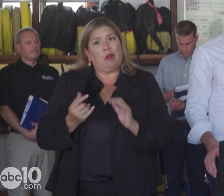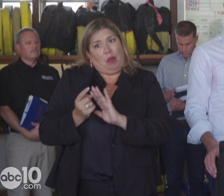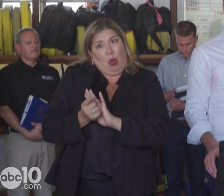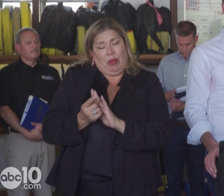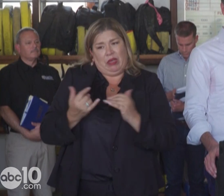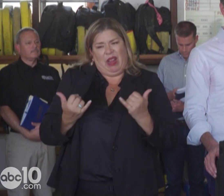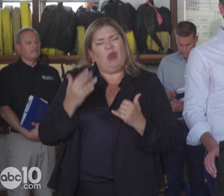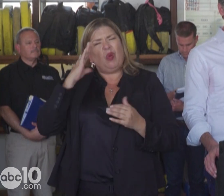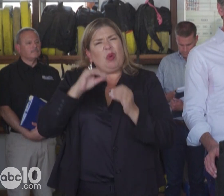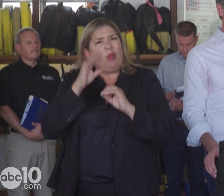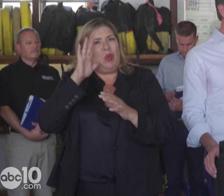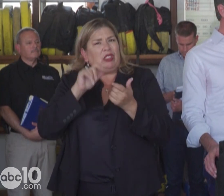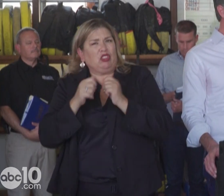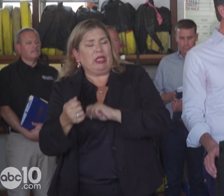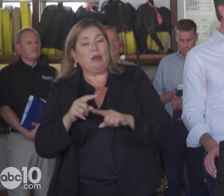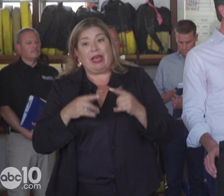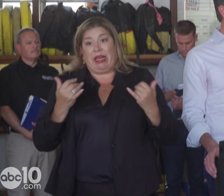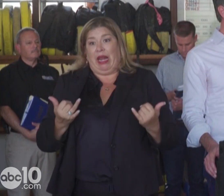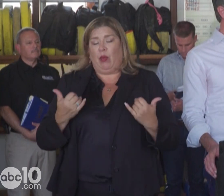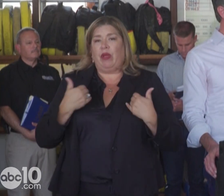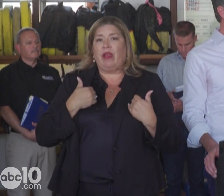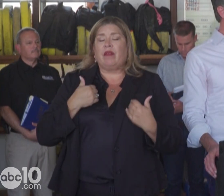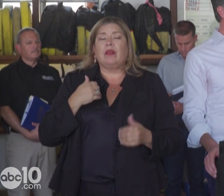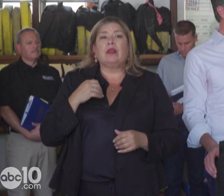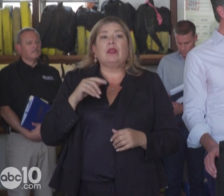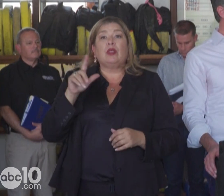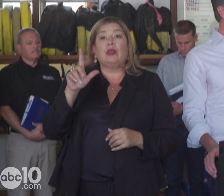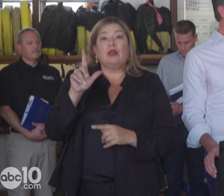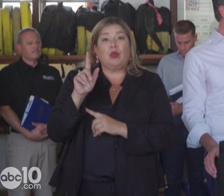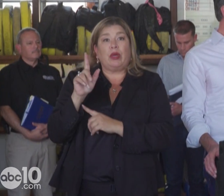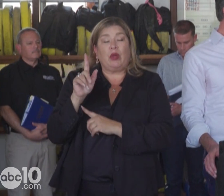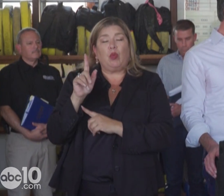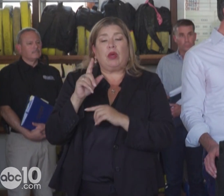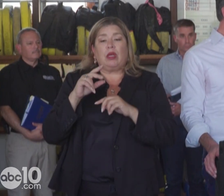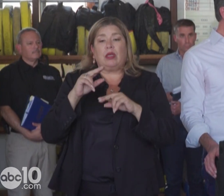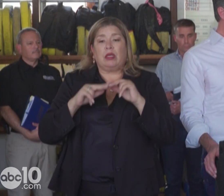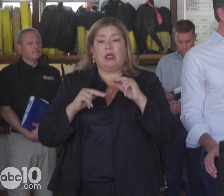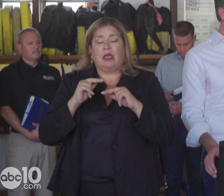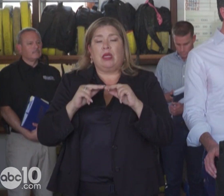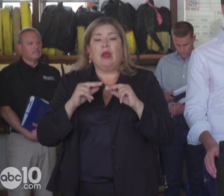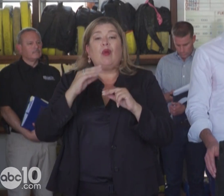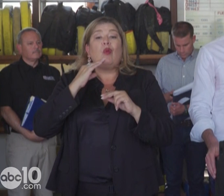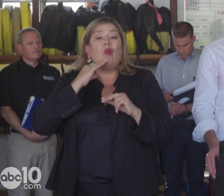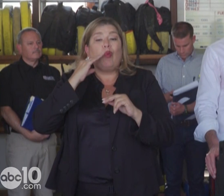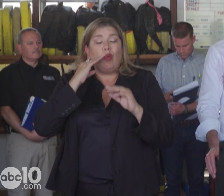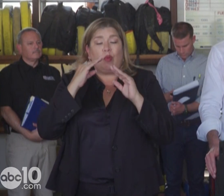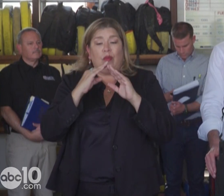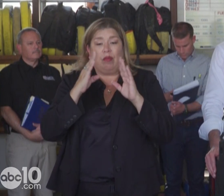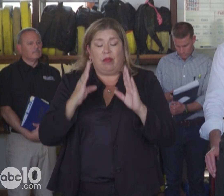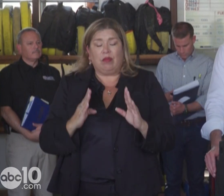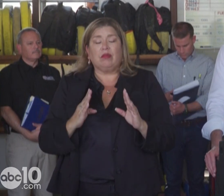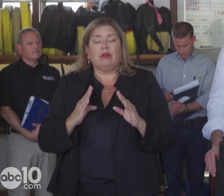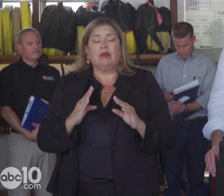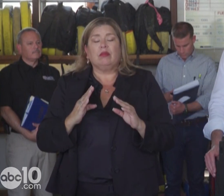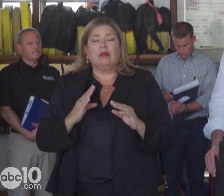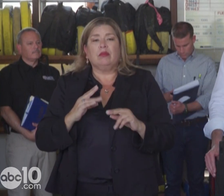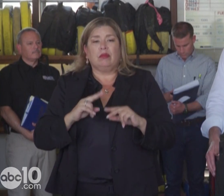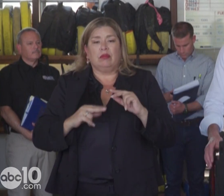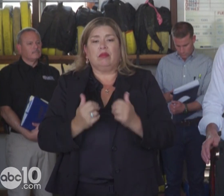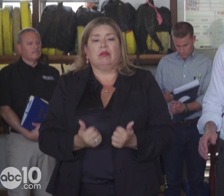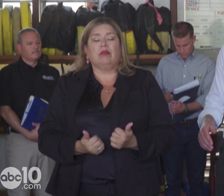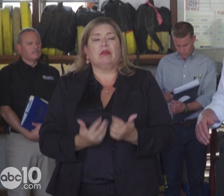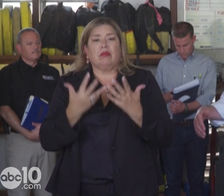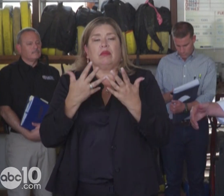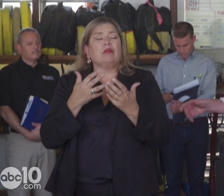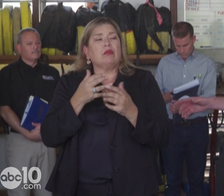change, we have 21 structures, individual residential structures, rather, that